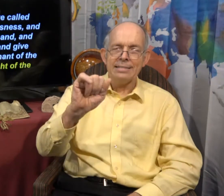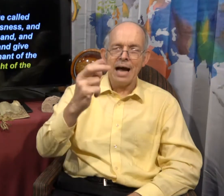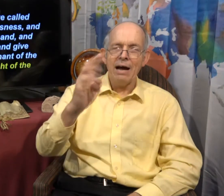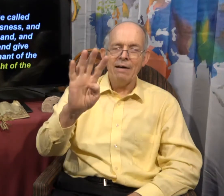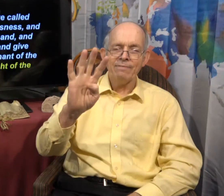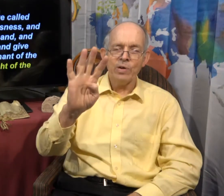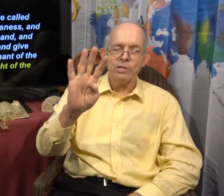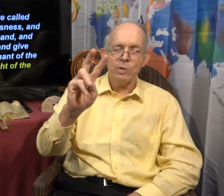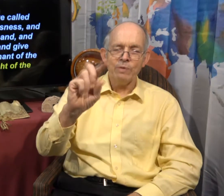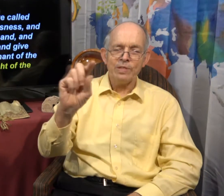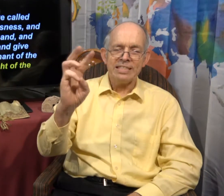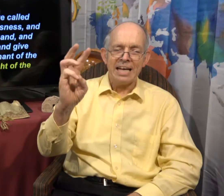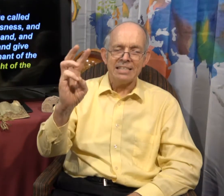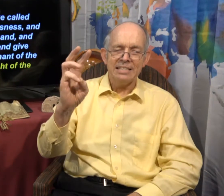Isaiah 32:6.